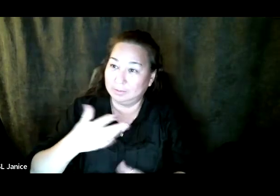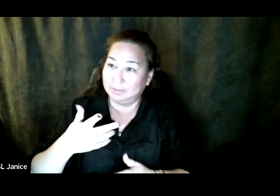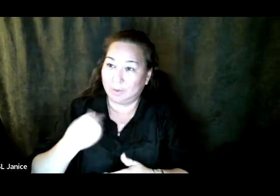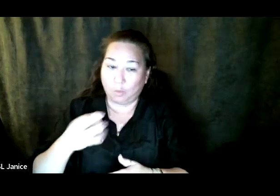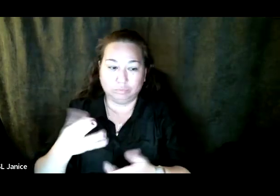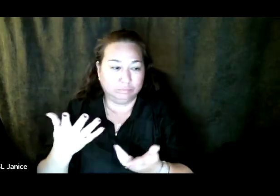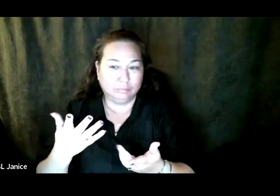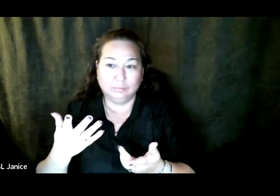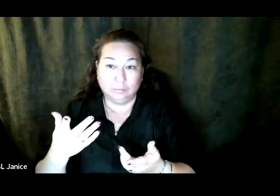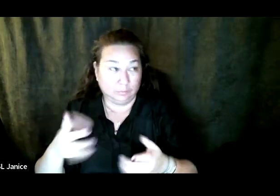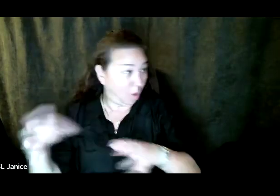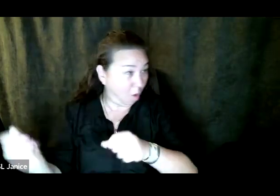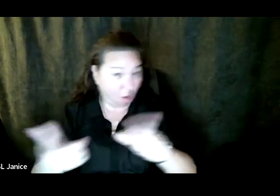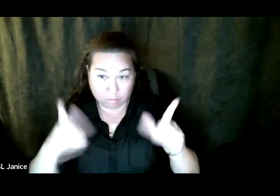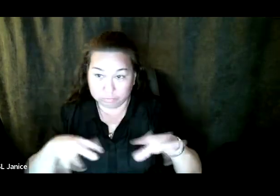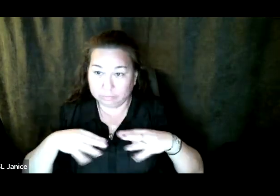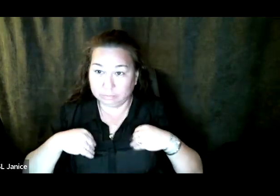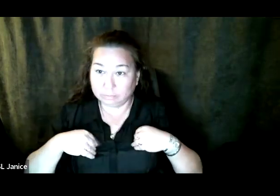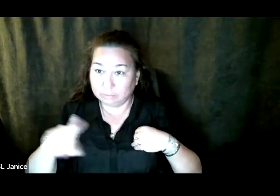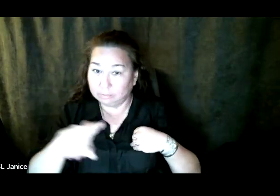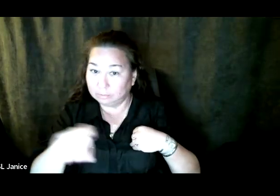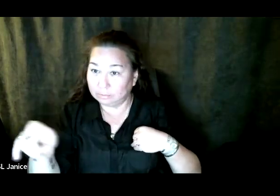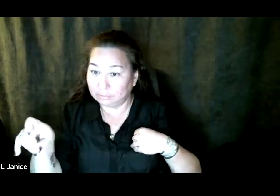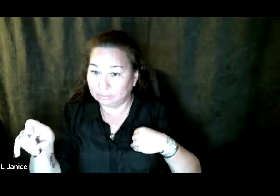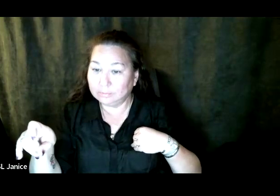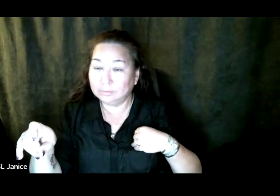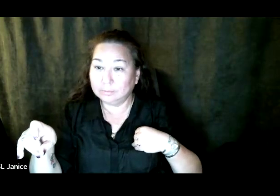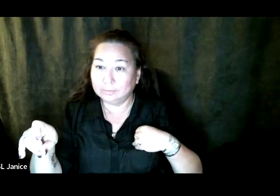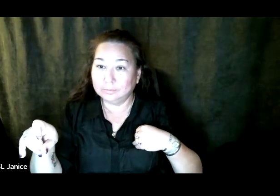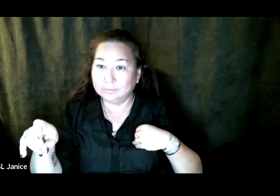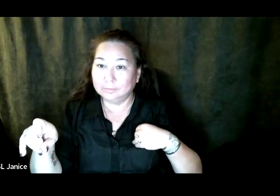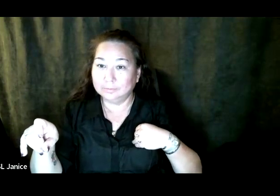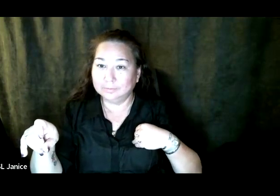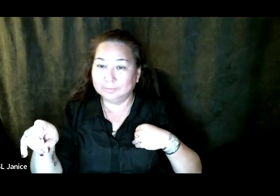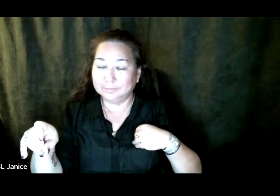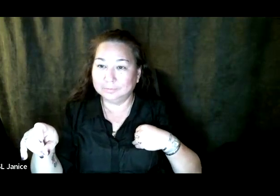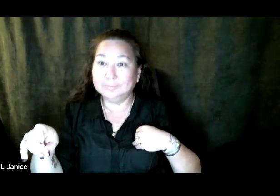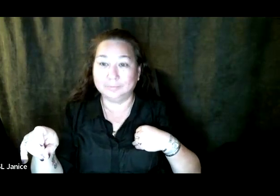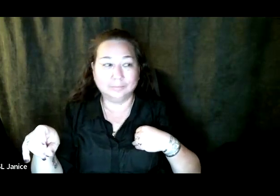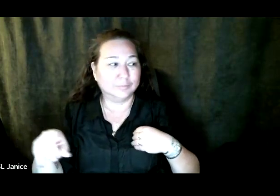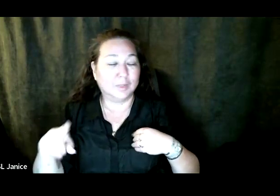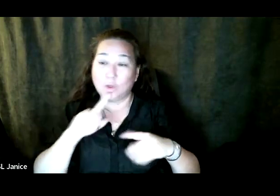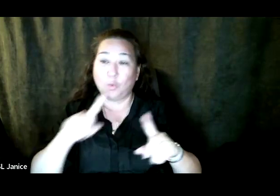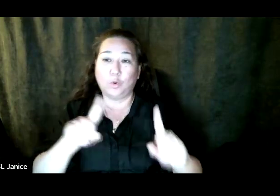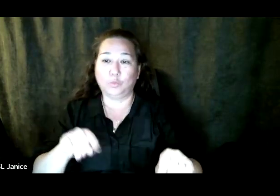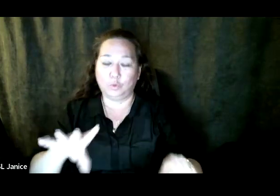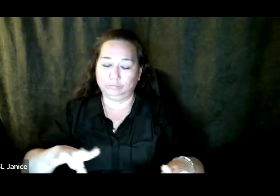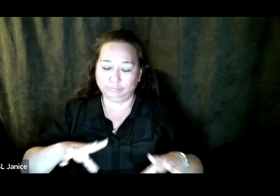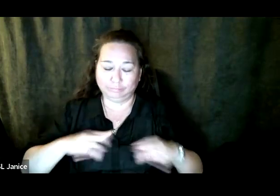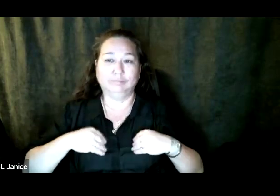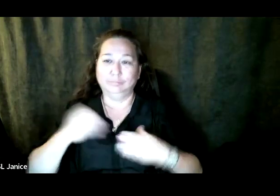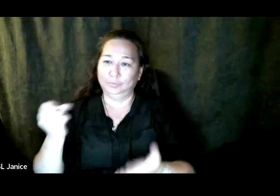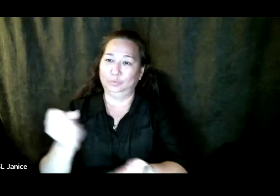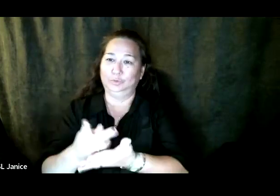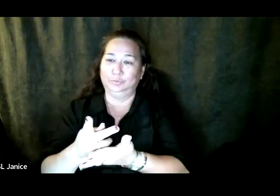motion by unanimous consent? Hearing none, the superintendent's report is approved.